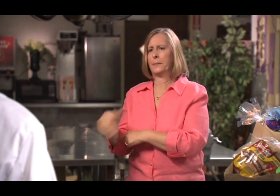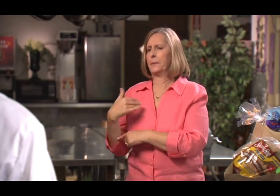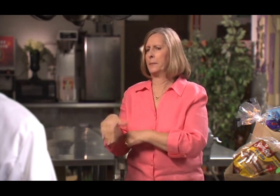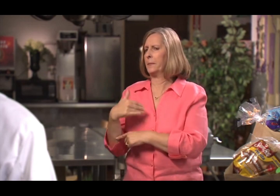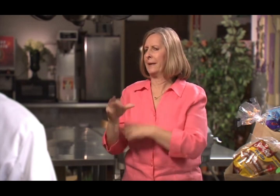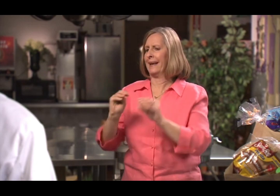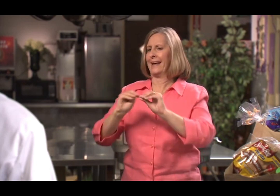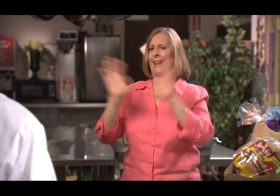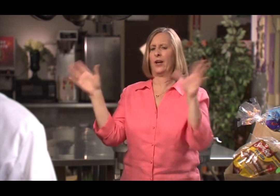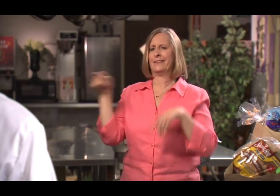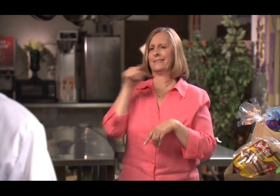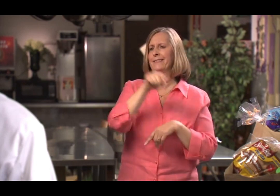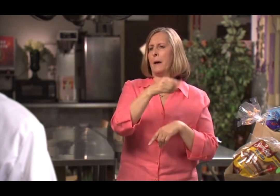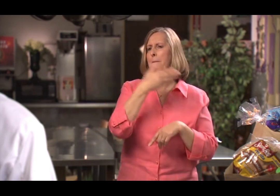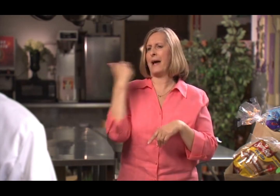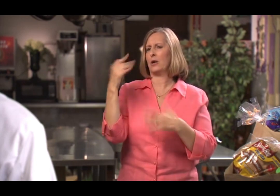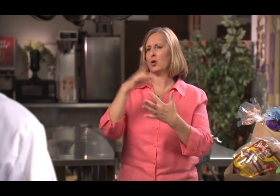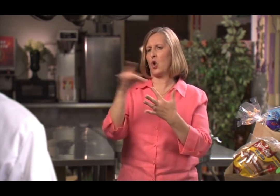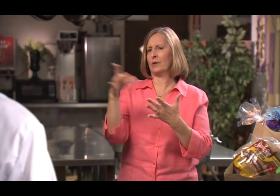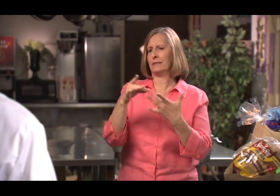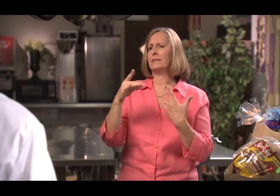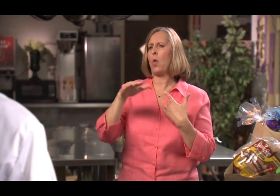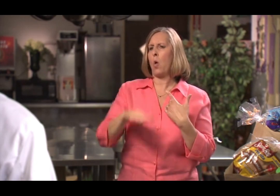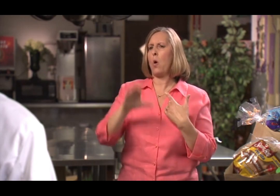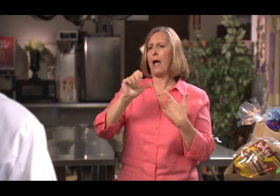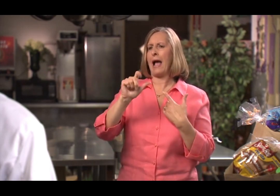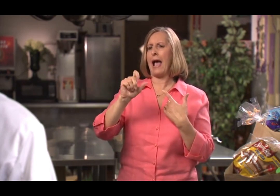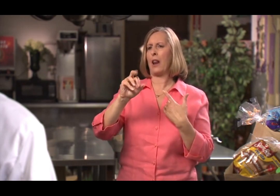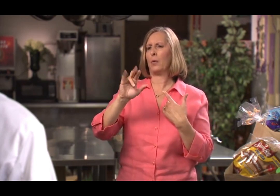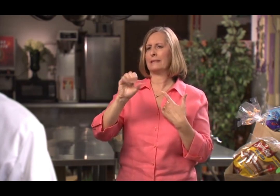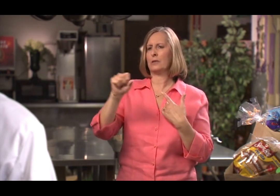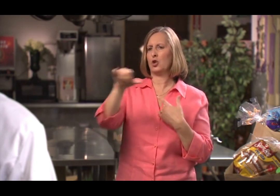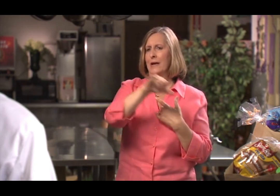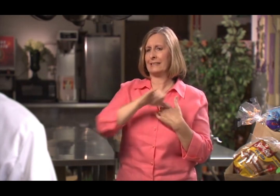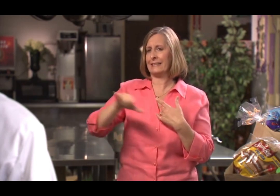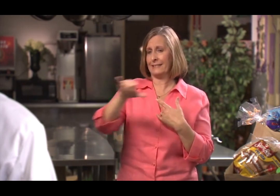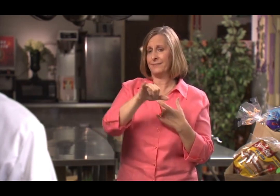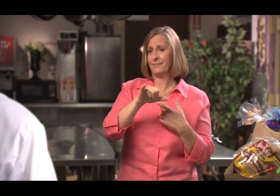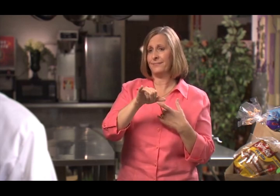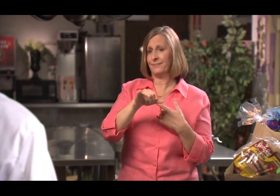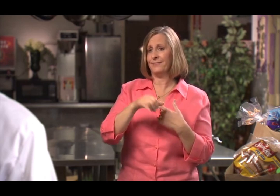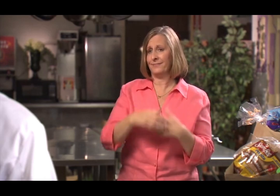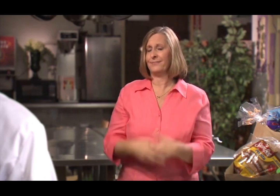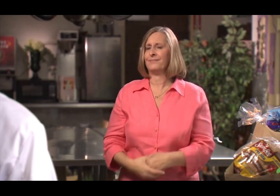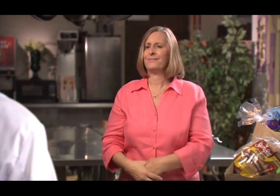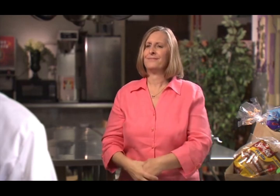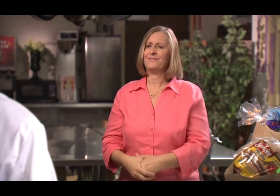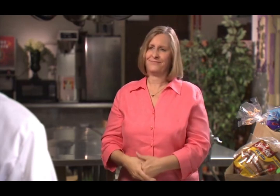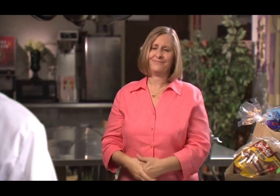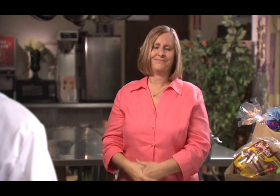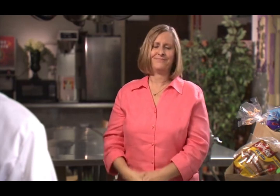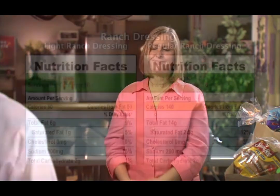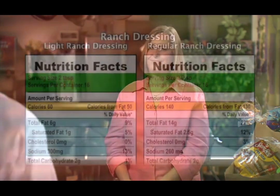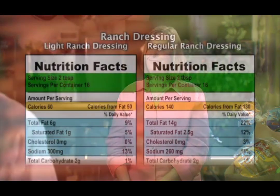regular contains 22%. Clearly, the low-calorie version is the better choice.